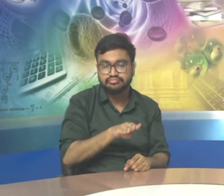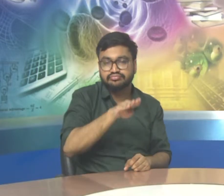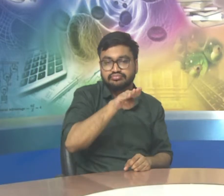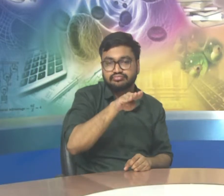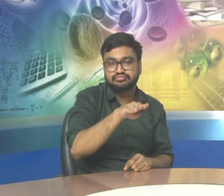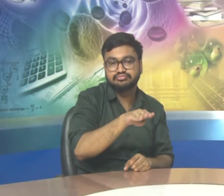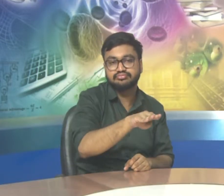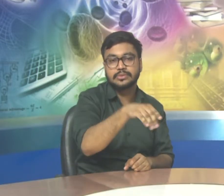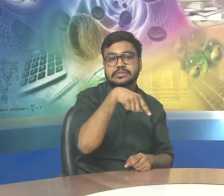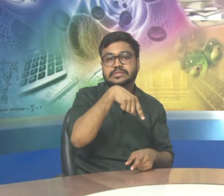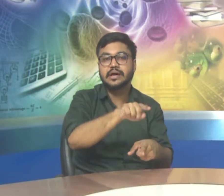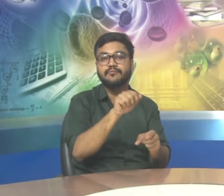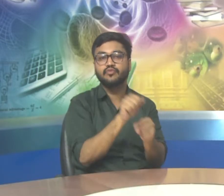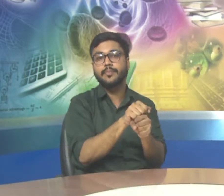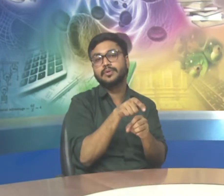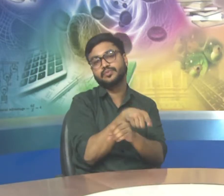the car.